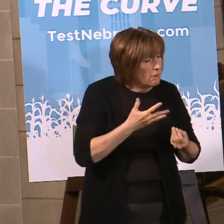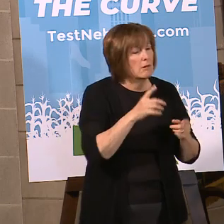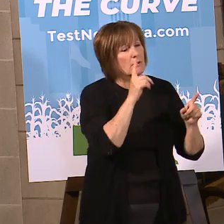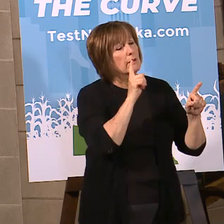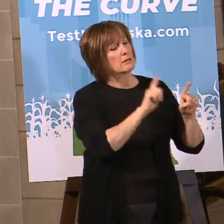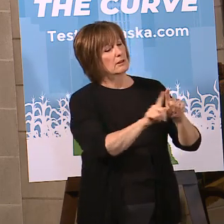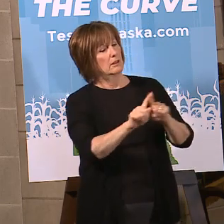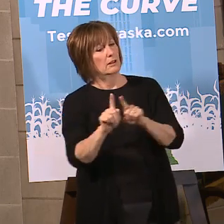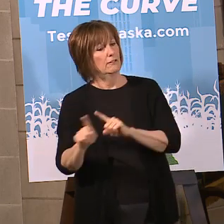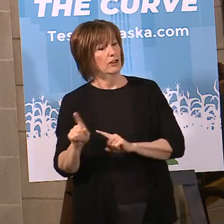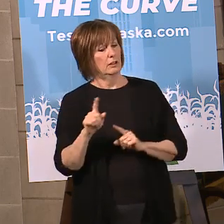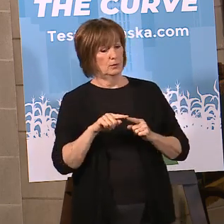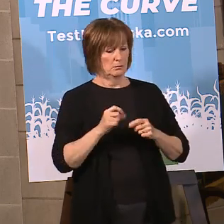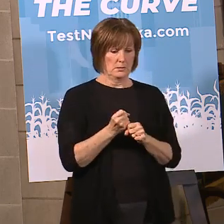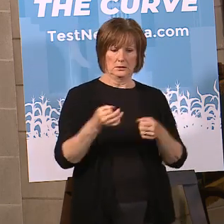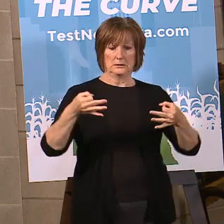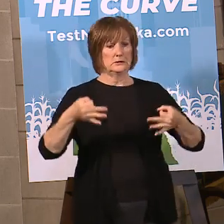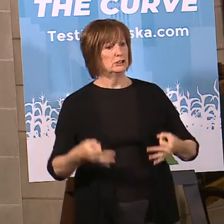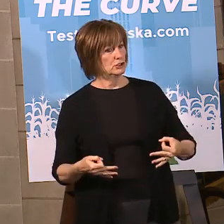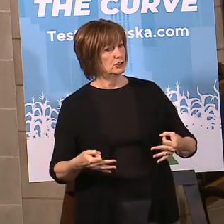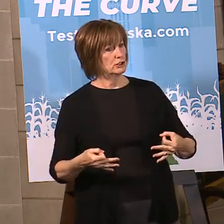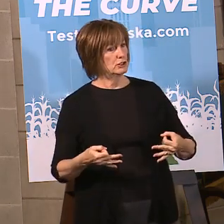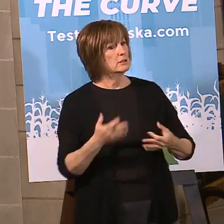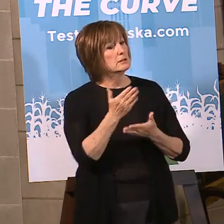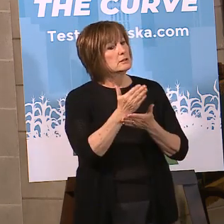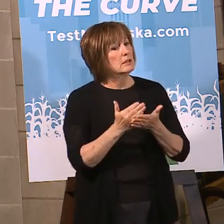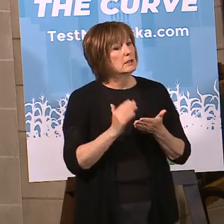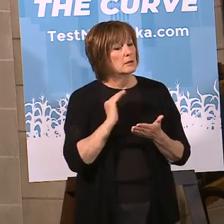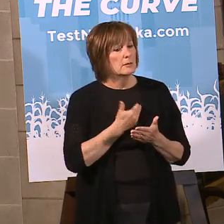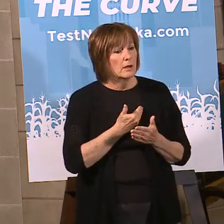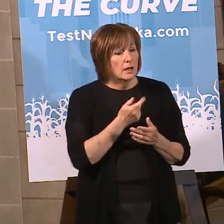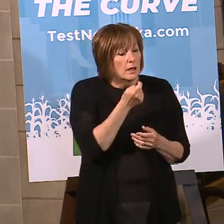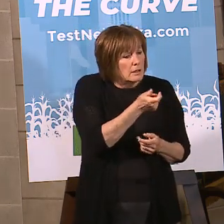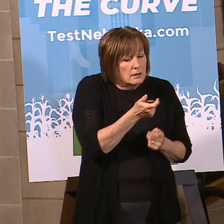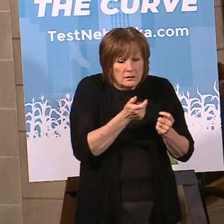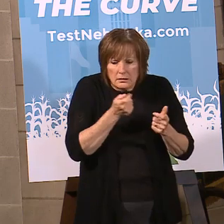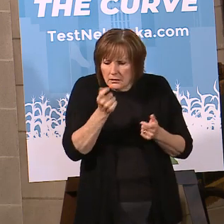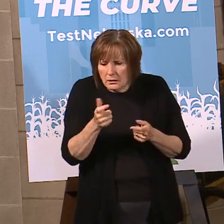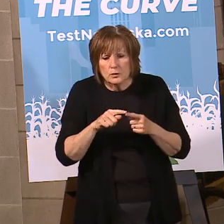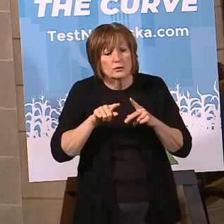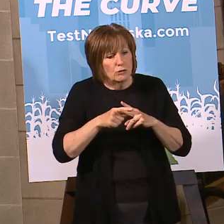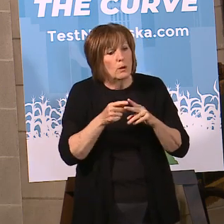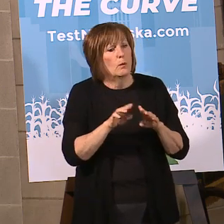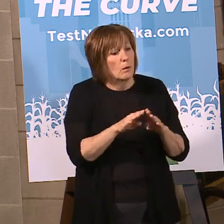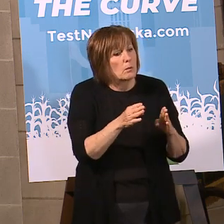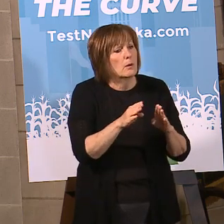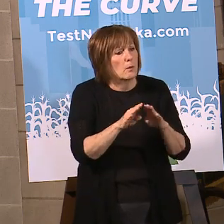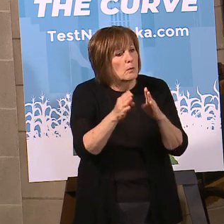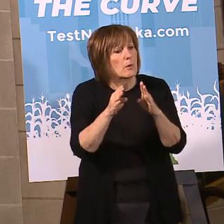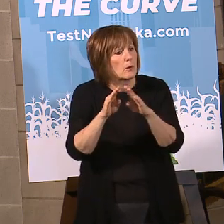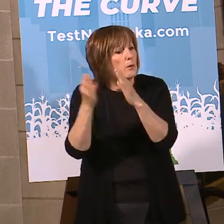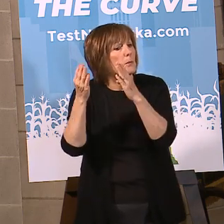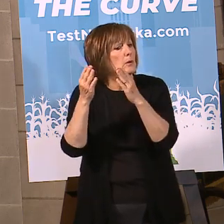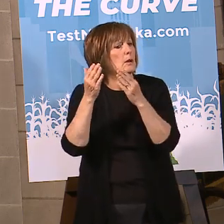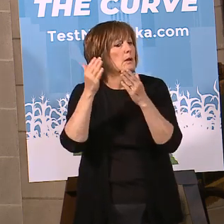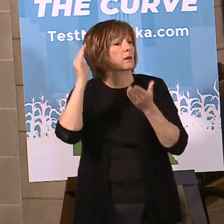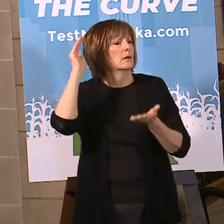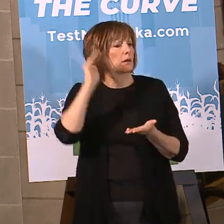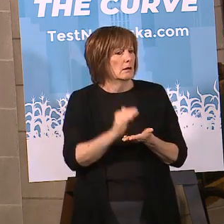variety of different things to be able to make that decision that we're going to take some of these small steps to be able to start opening things up and loosening some of the restrictions.